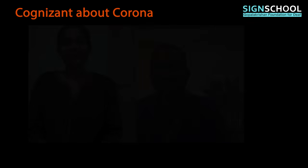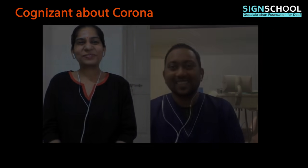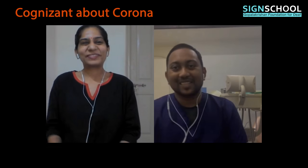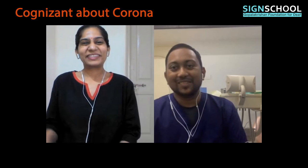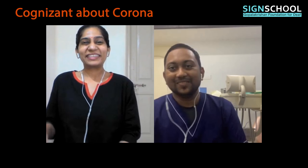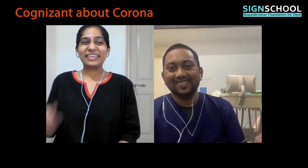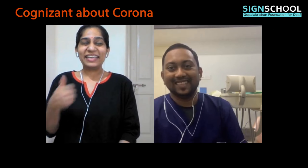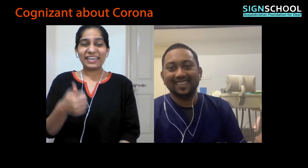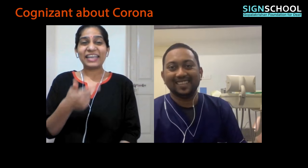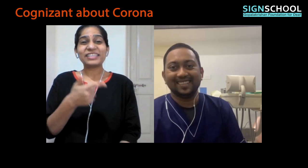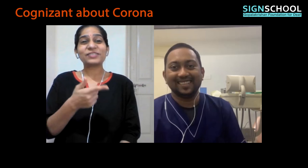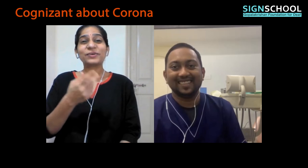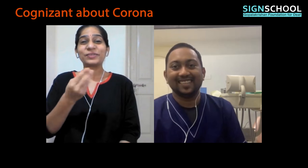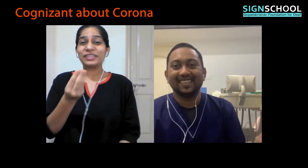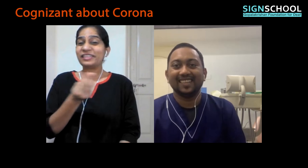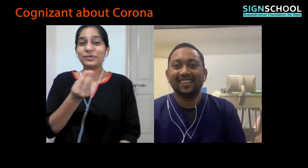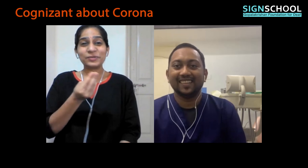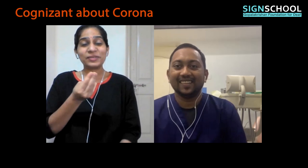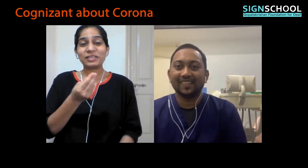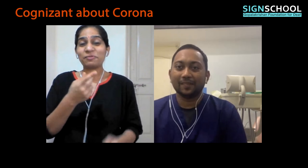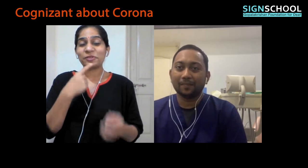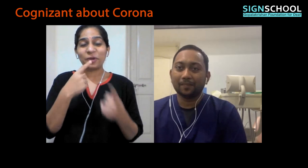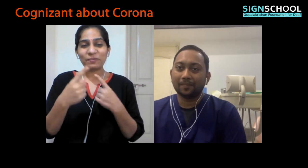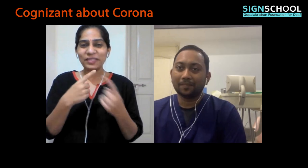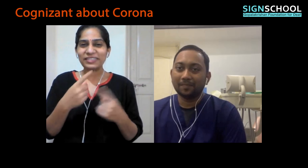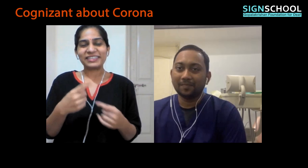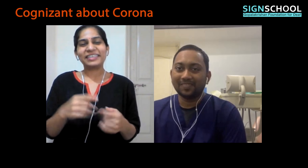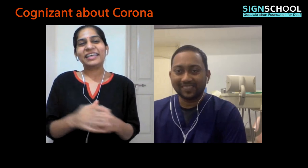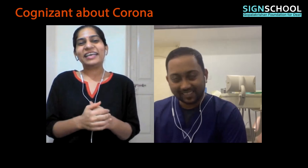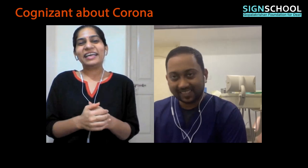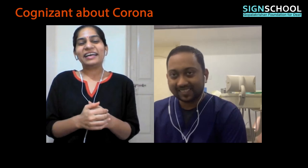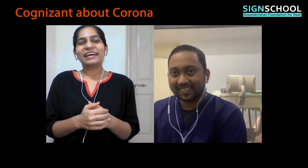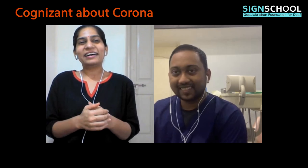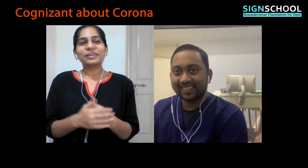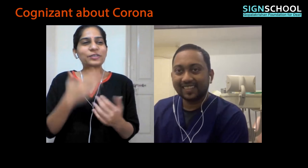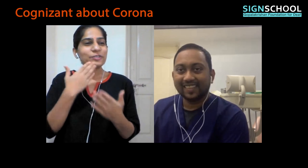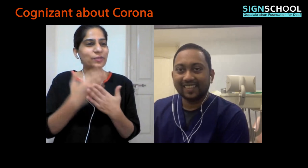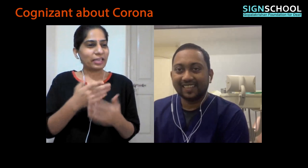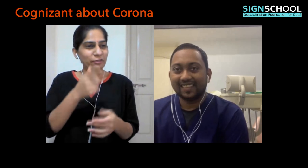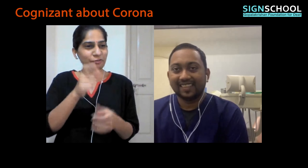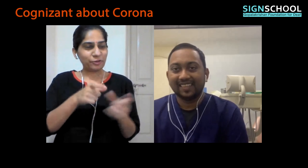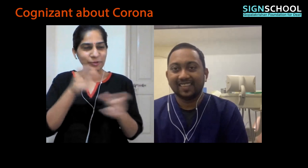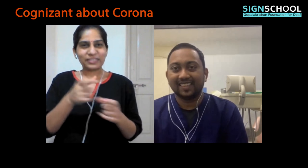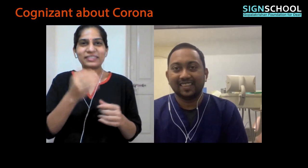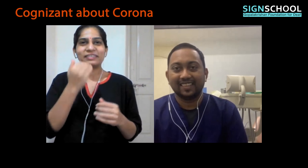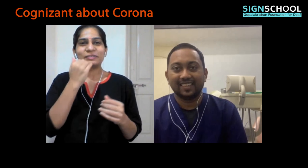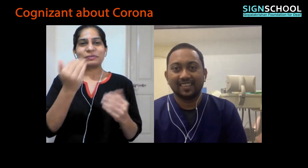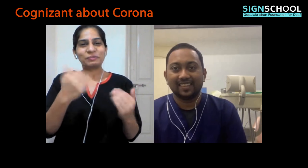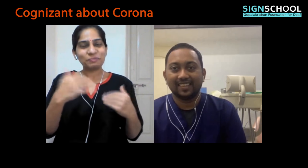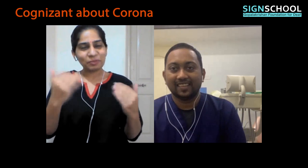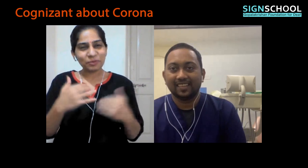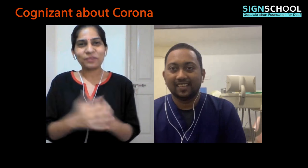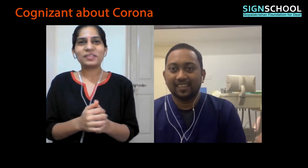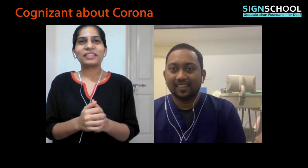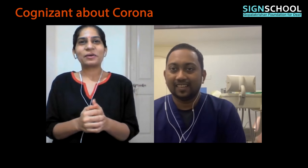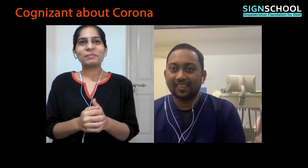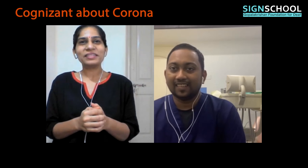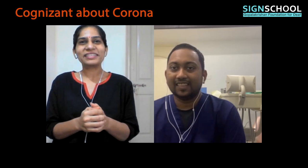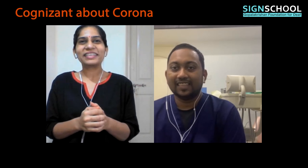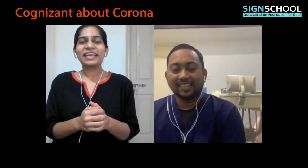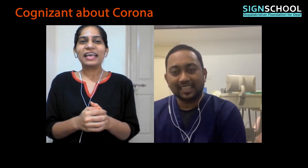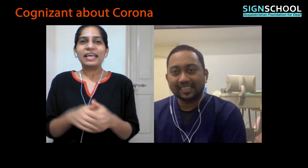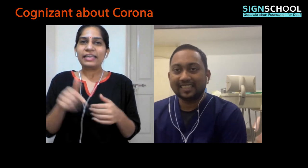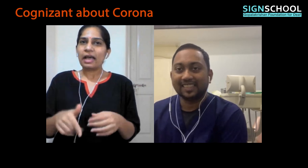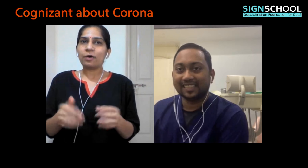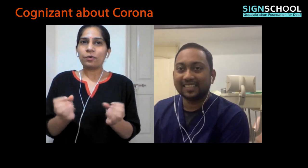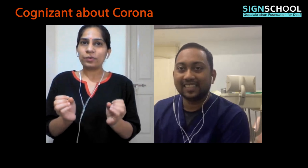much. So those were some of the comments. So thank you for those people who have sent the